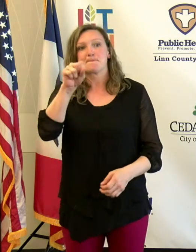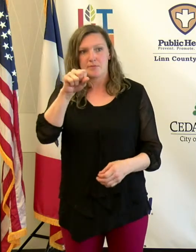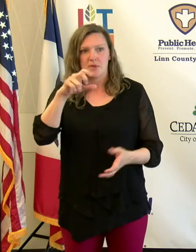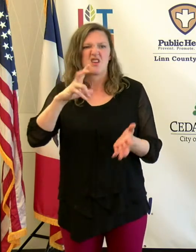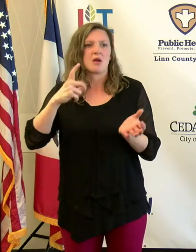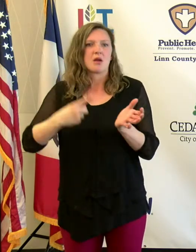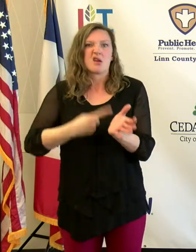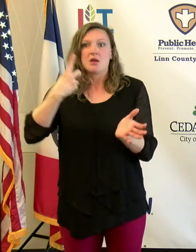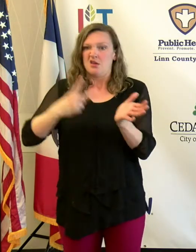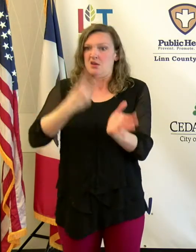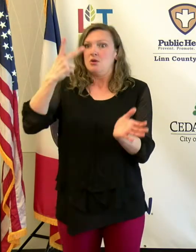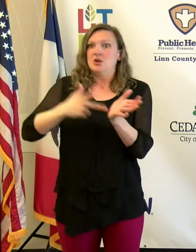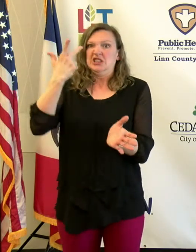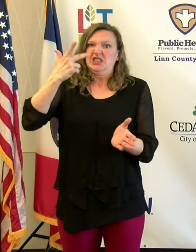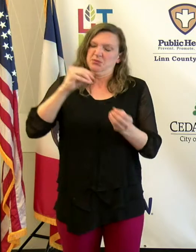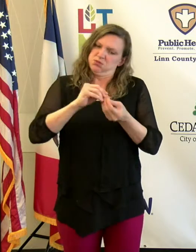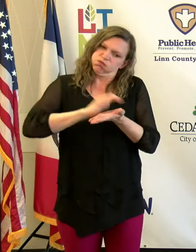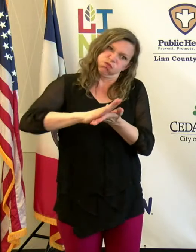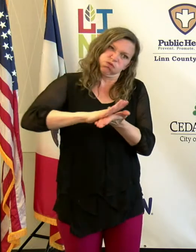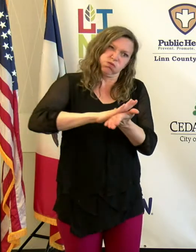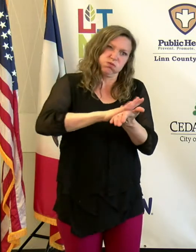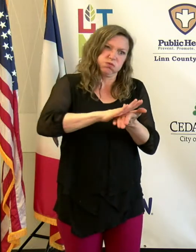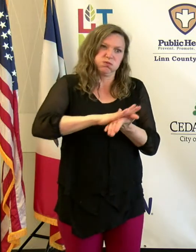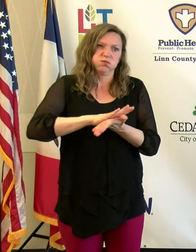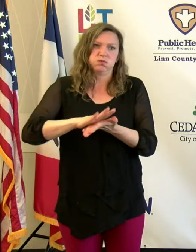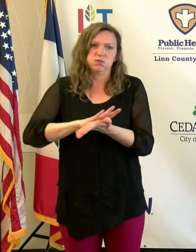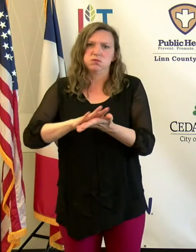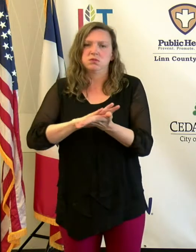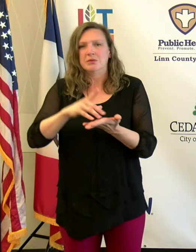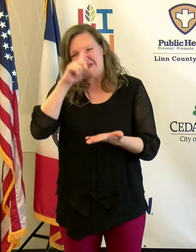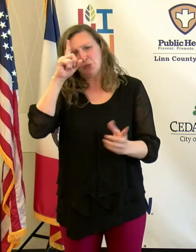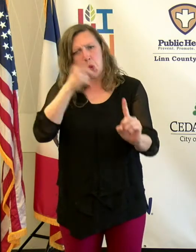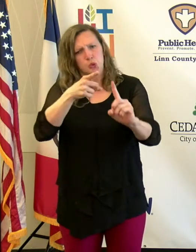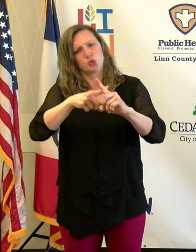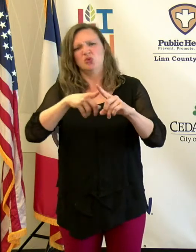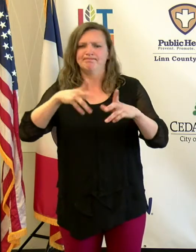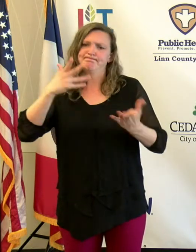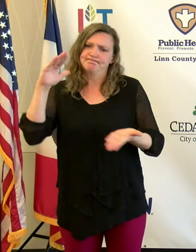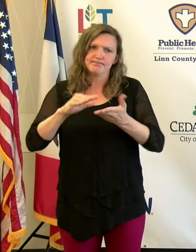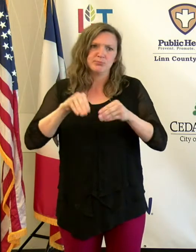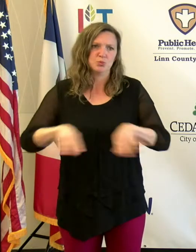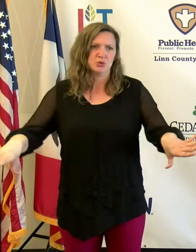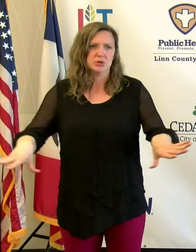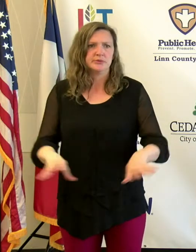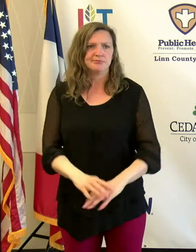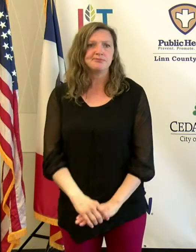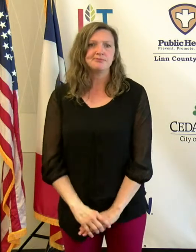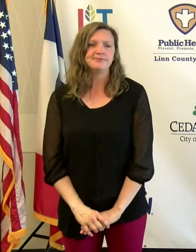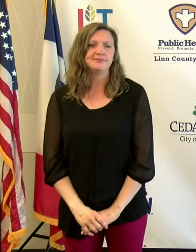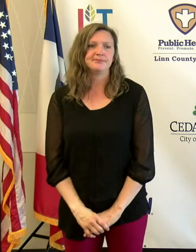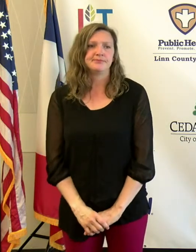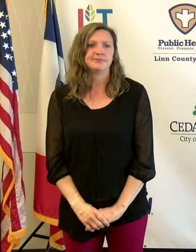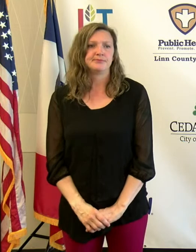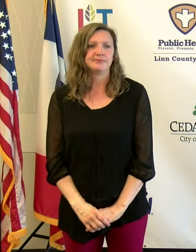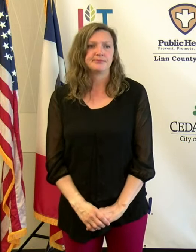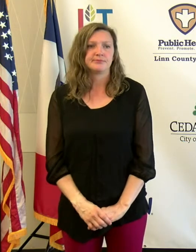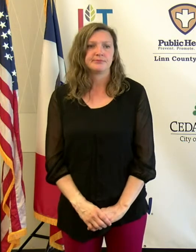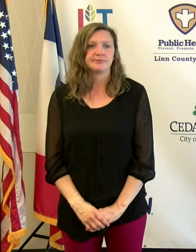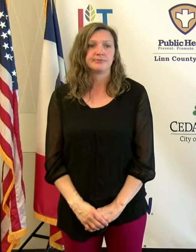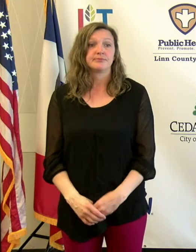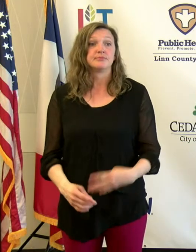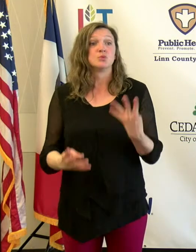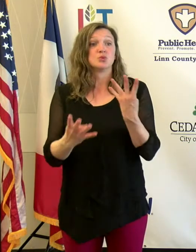processes to help reduce the chances of virus spread have occurred since the time that the deputy went home ill. The jail administration